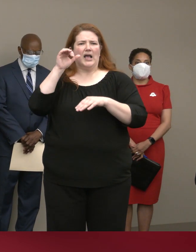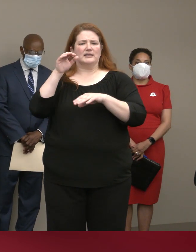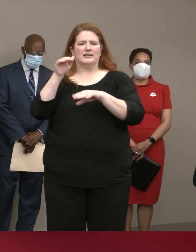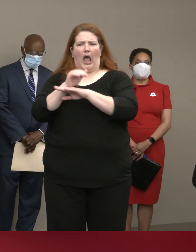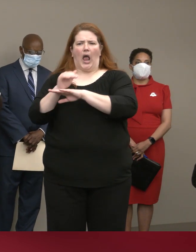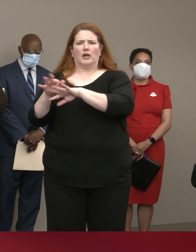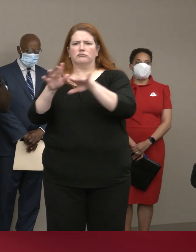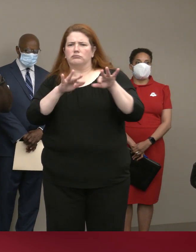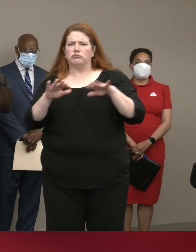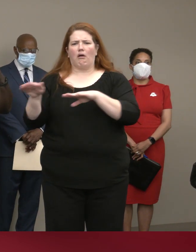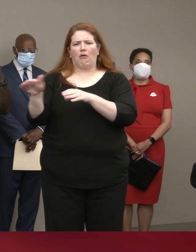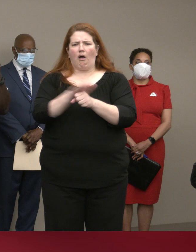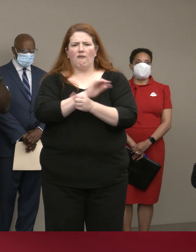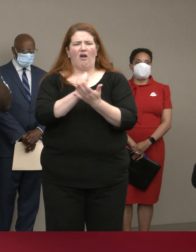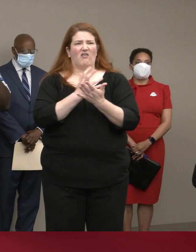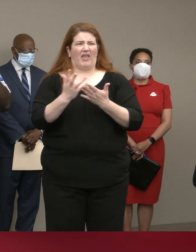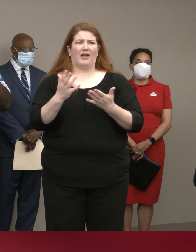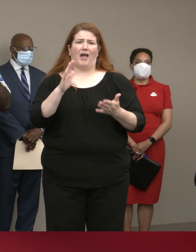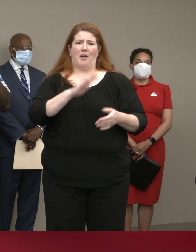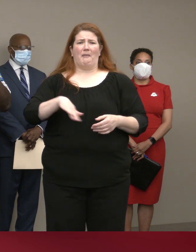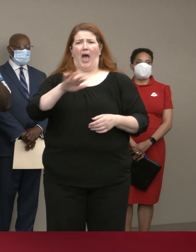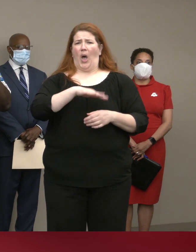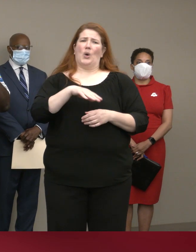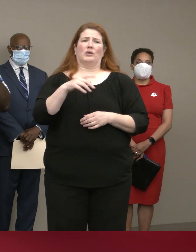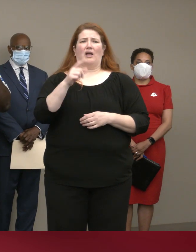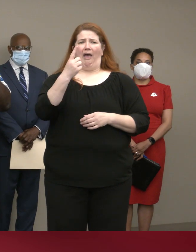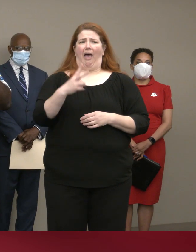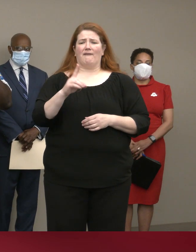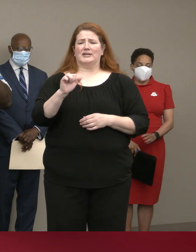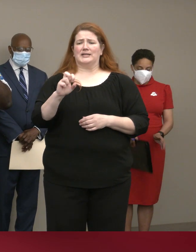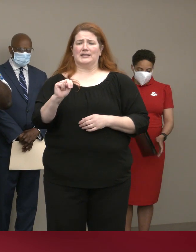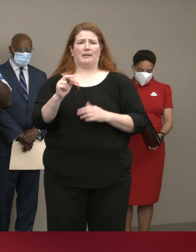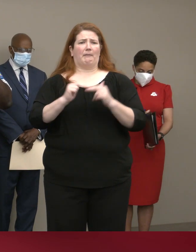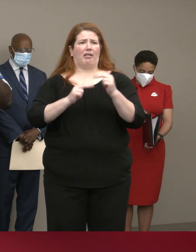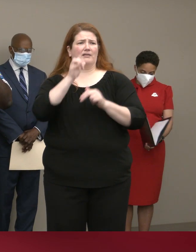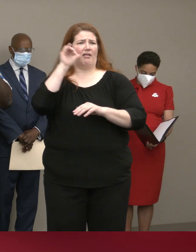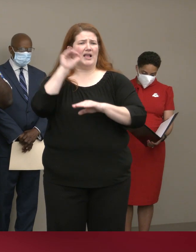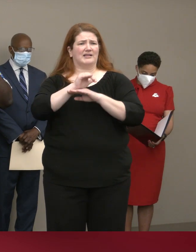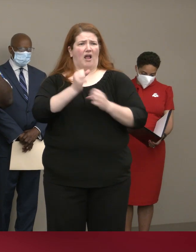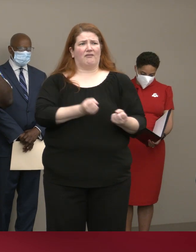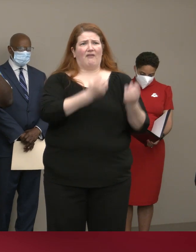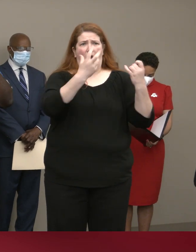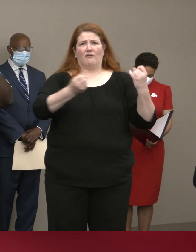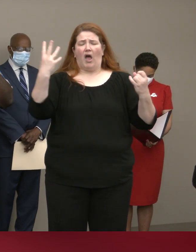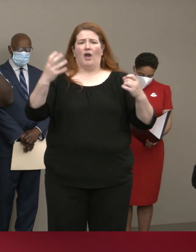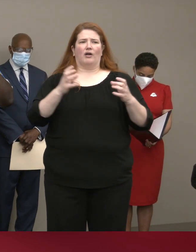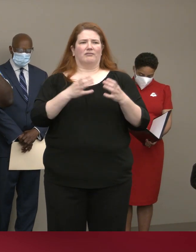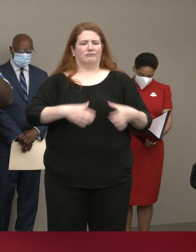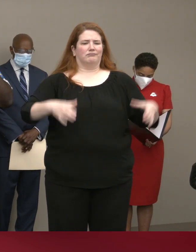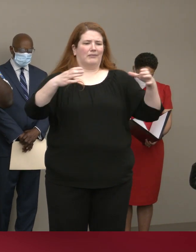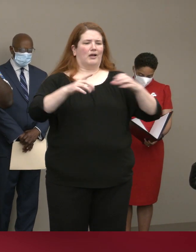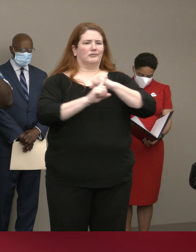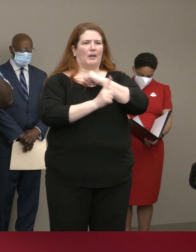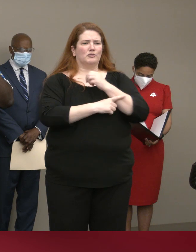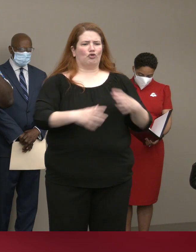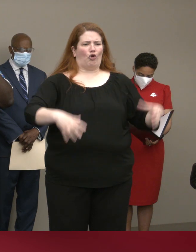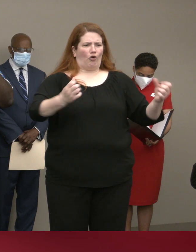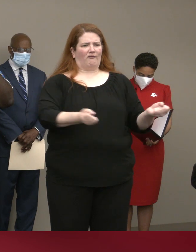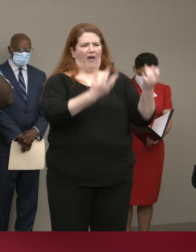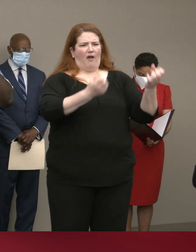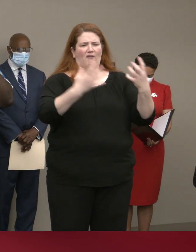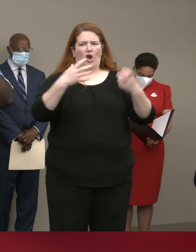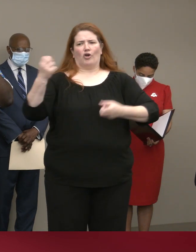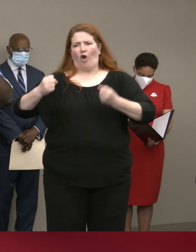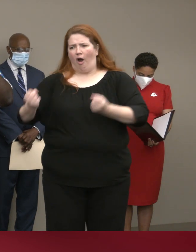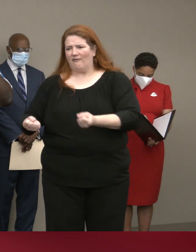Approximately half a dozen buildings in downtown were set fire, multiple dumpsters, vehicle fires. It